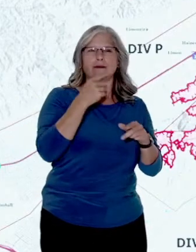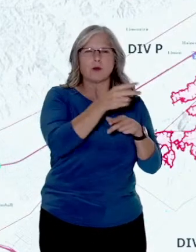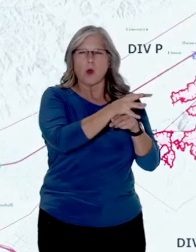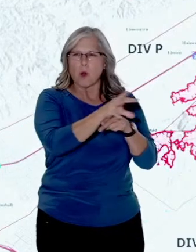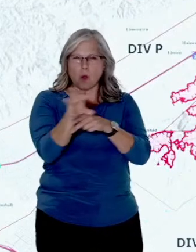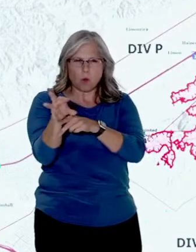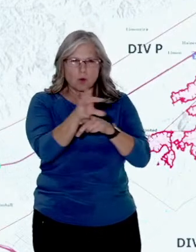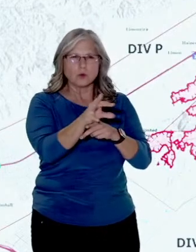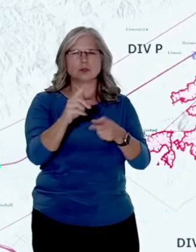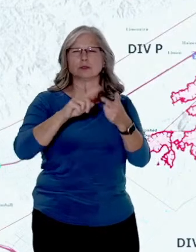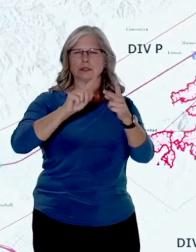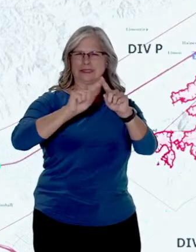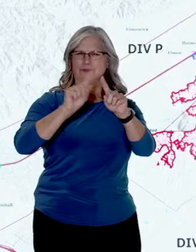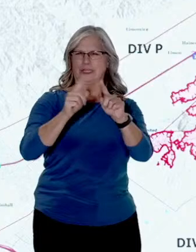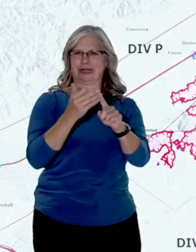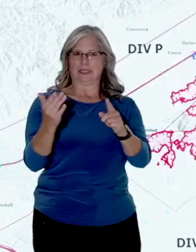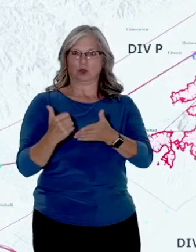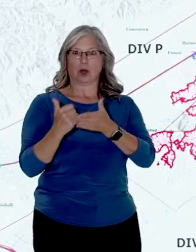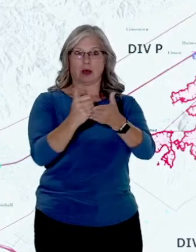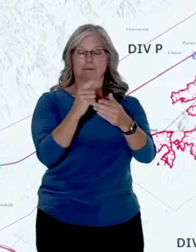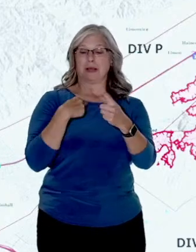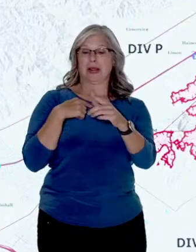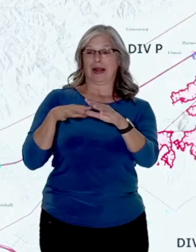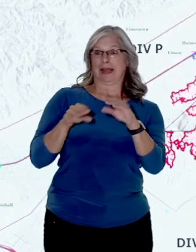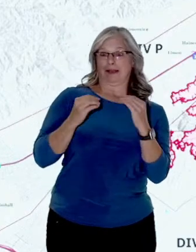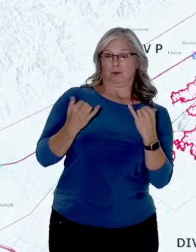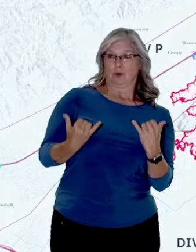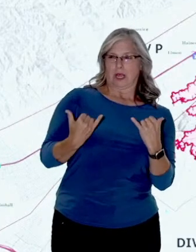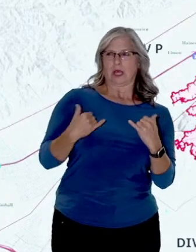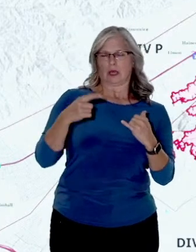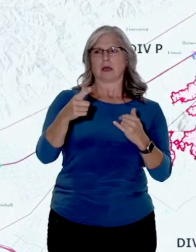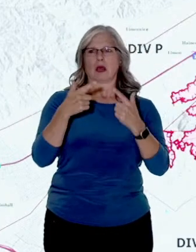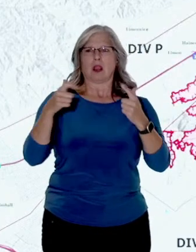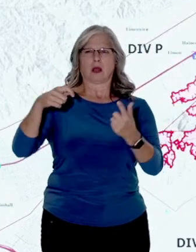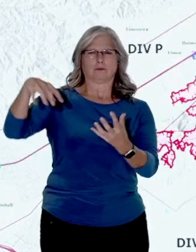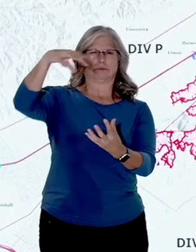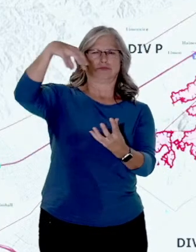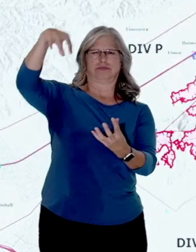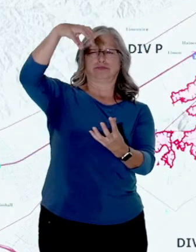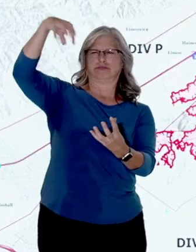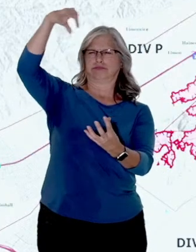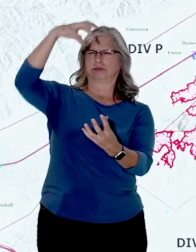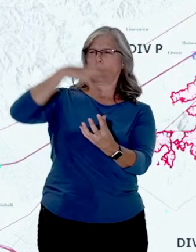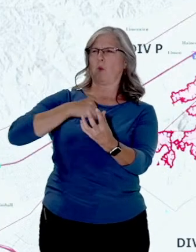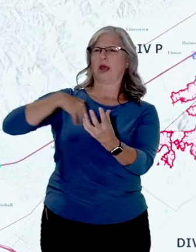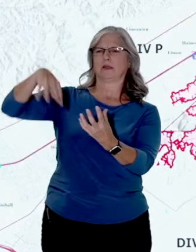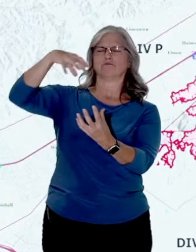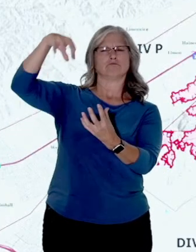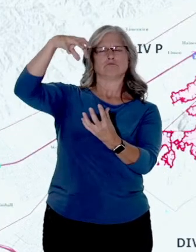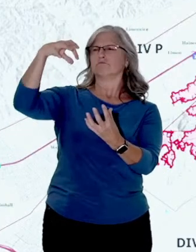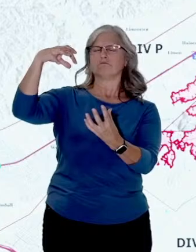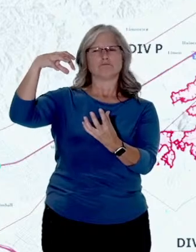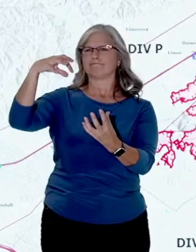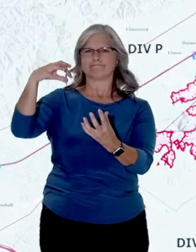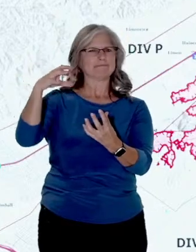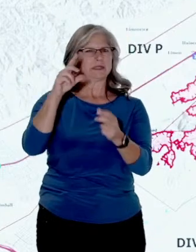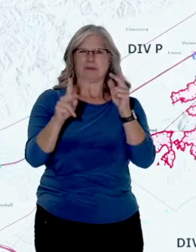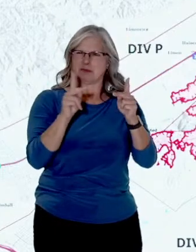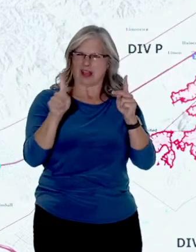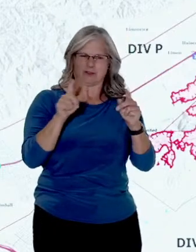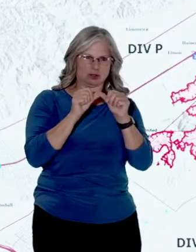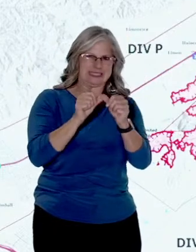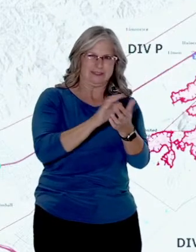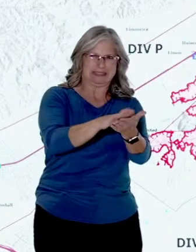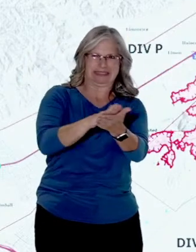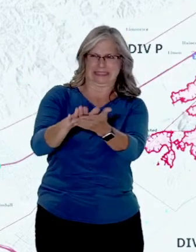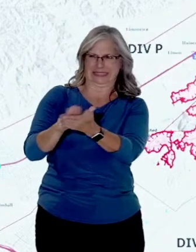there, and they're still working that, but when I was leaving the line today, there's some significant smoke coming out of there, just white smoke. It's all line, but crews need to continue to mop that